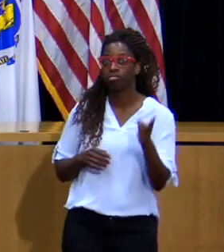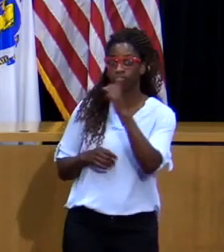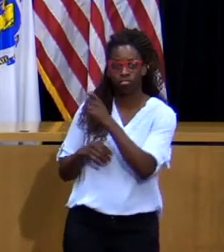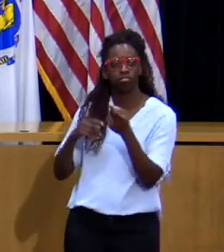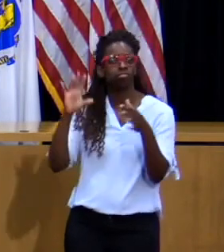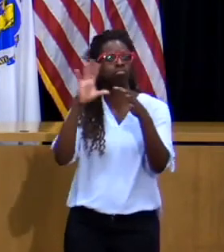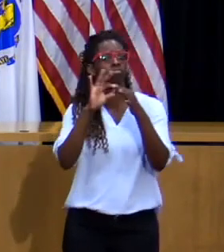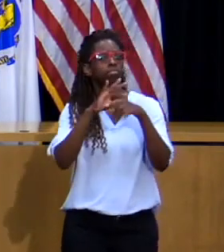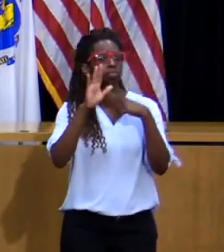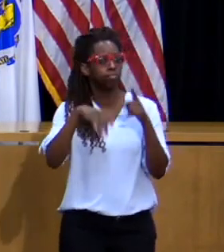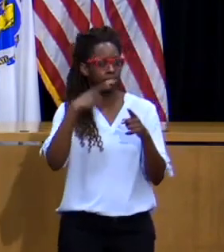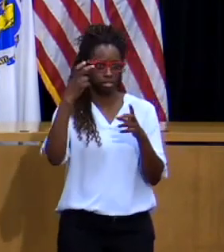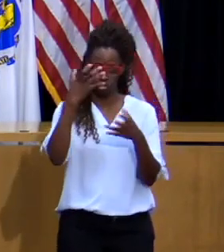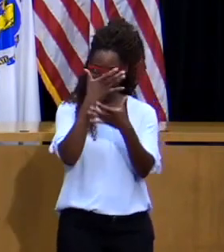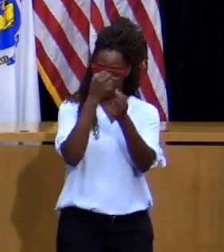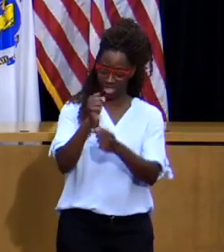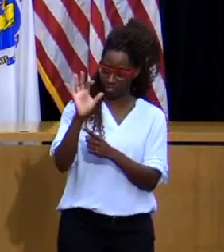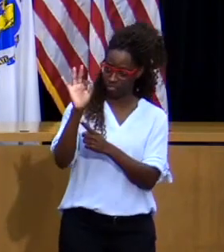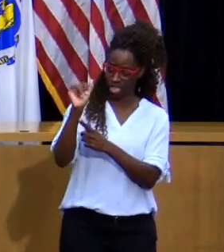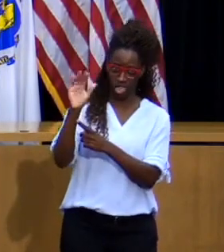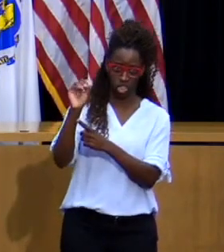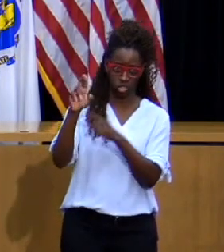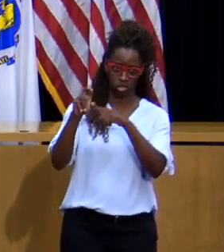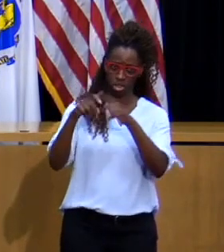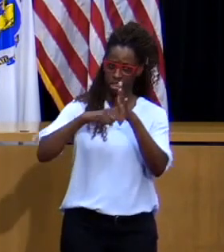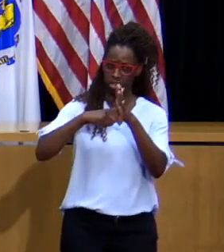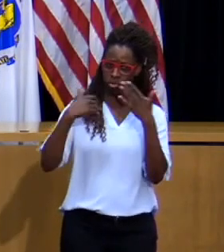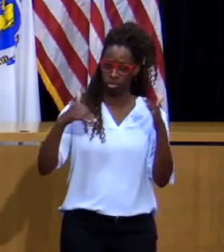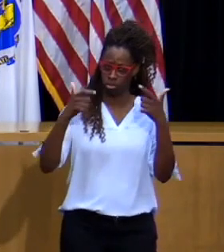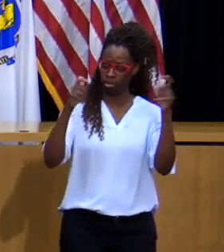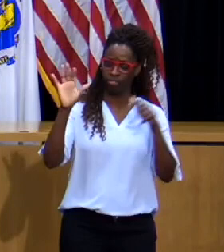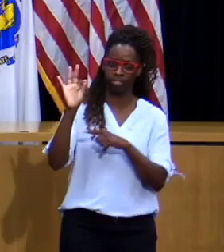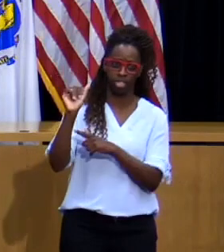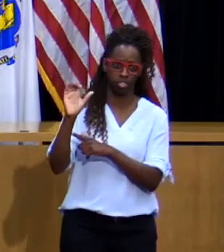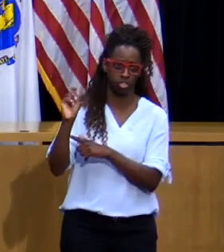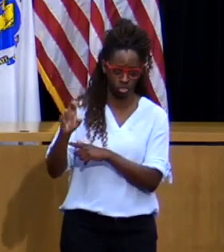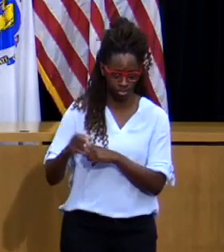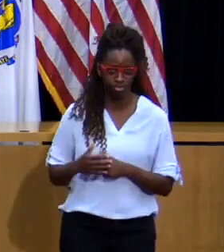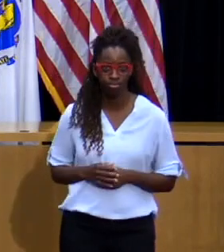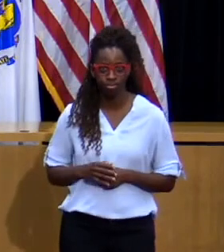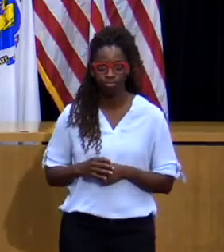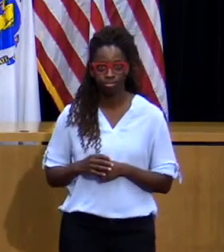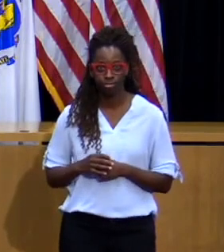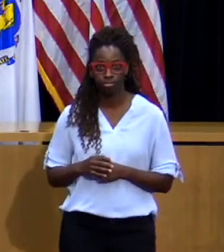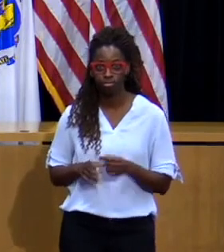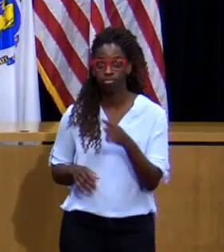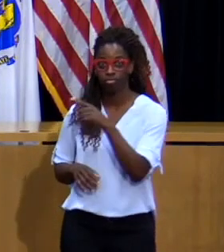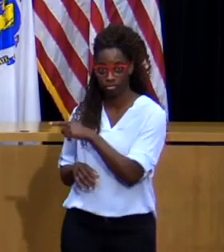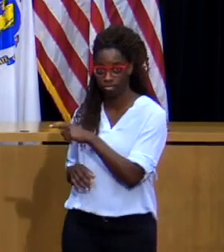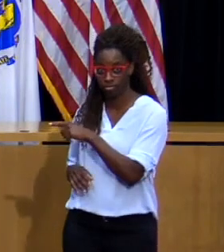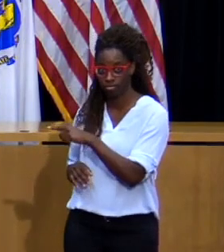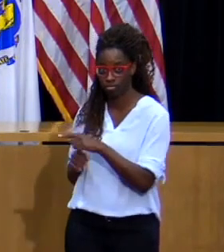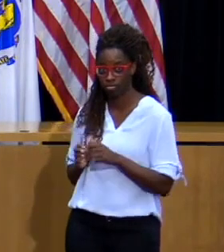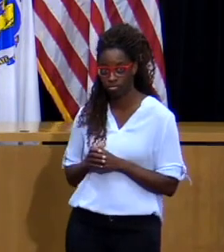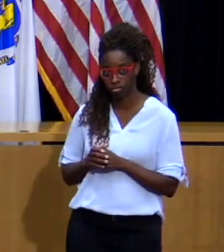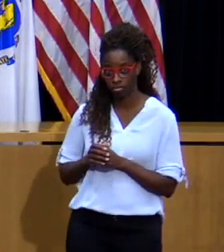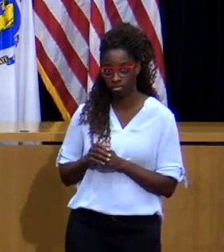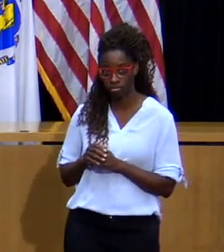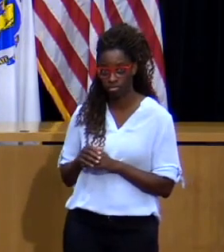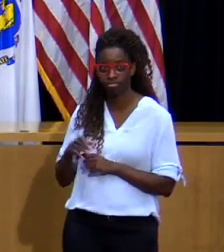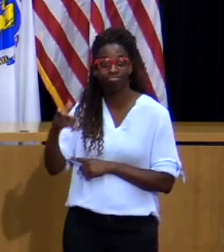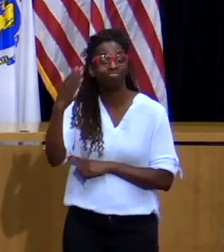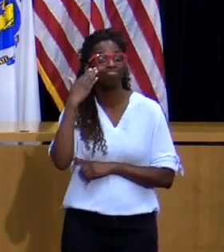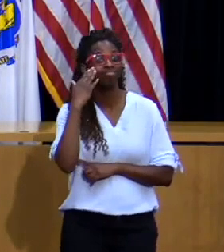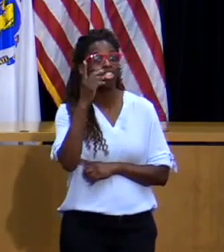for all walks of life. If I'm not mistaken, you've got Dr. Fauci to come talk to your congregation. What in that